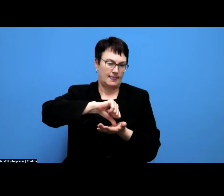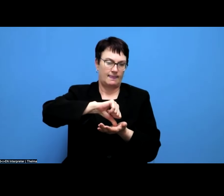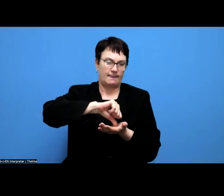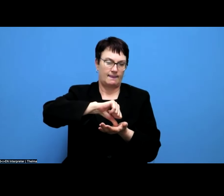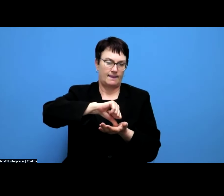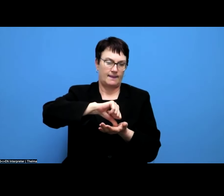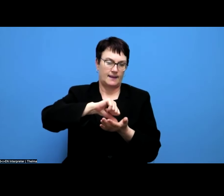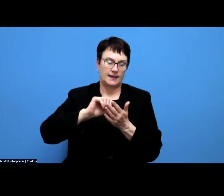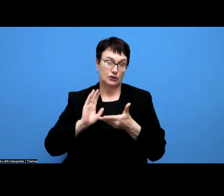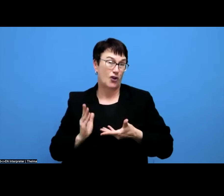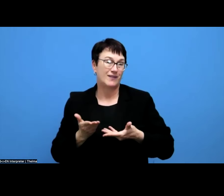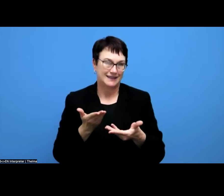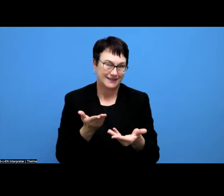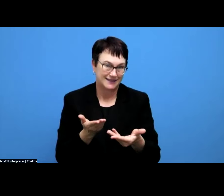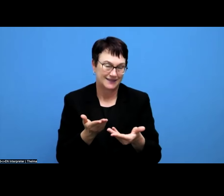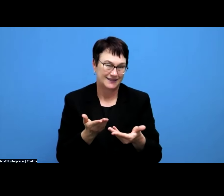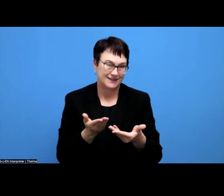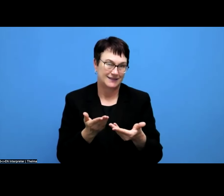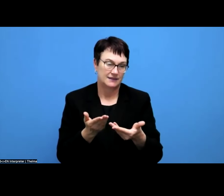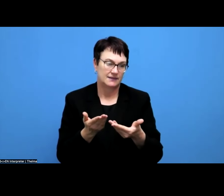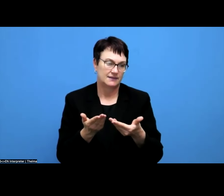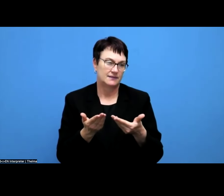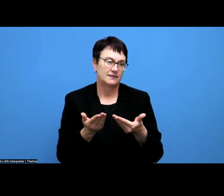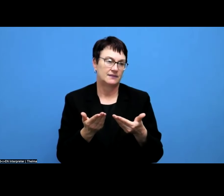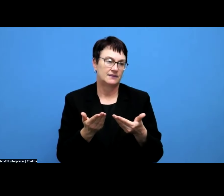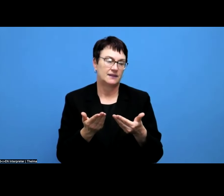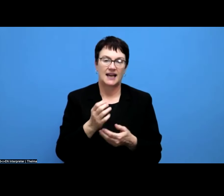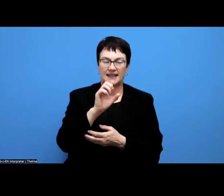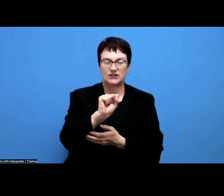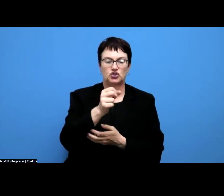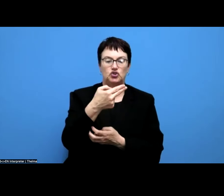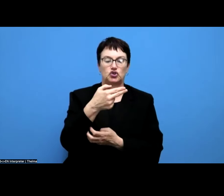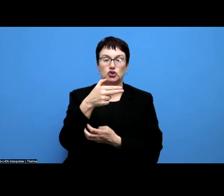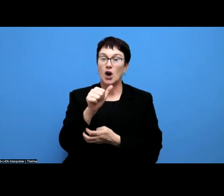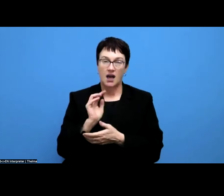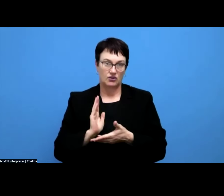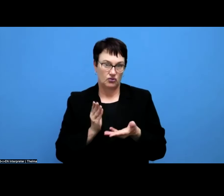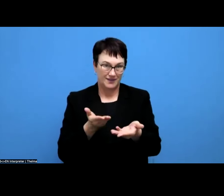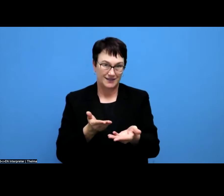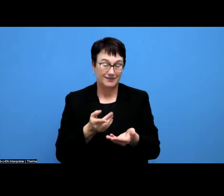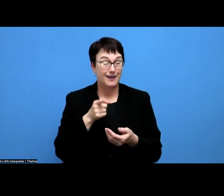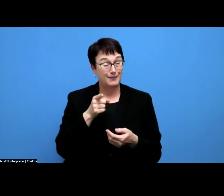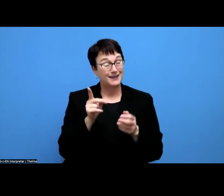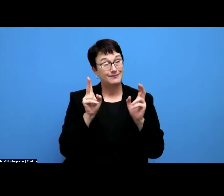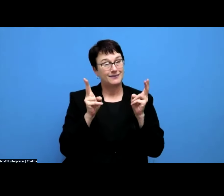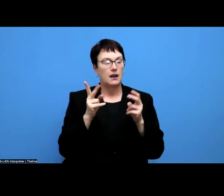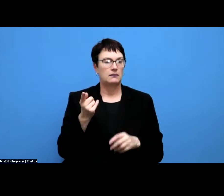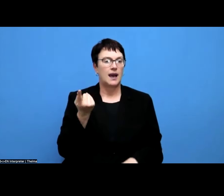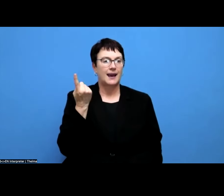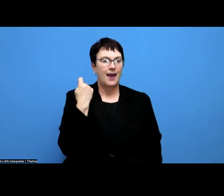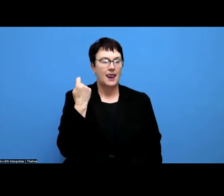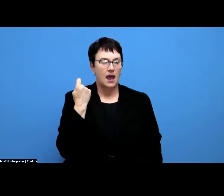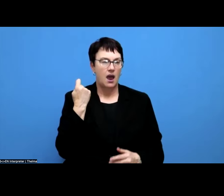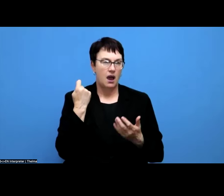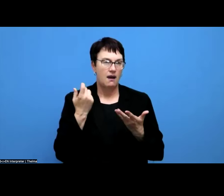services, because we're in the UHC dispensation, which is the commitment that Kenya wants a government